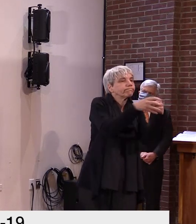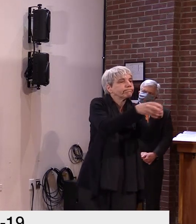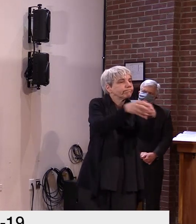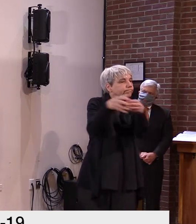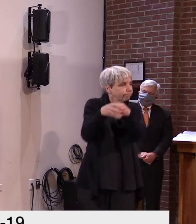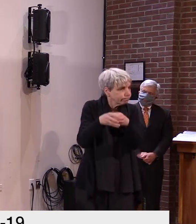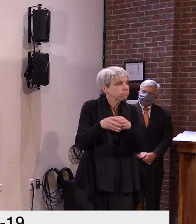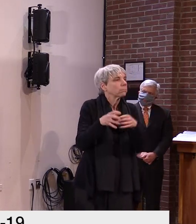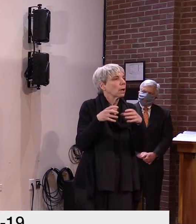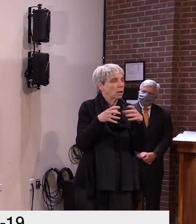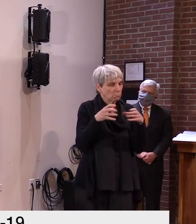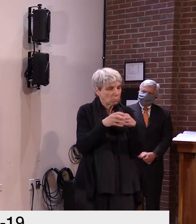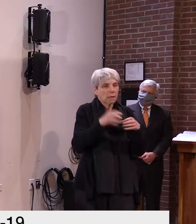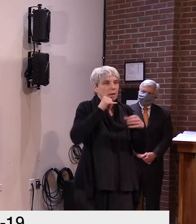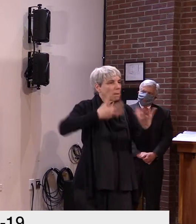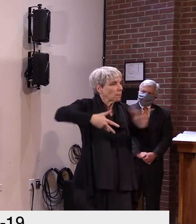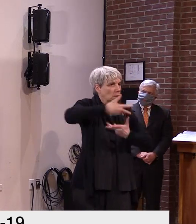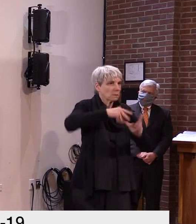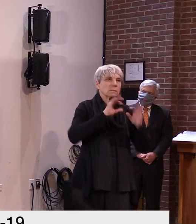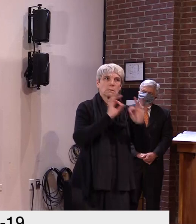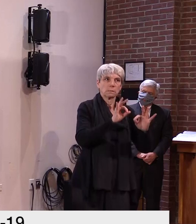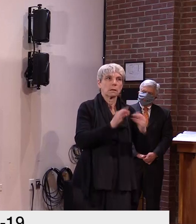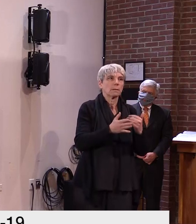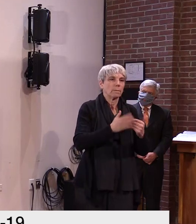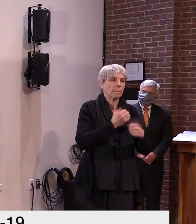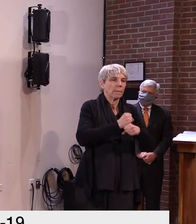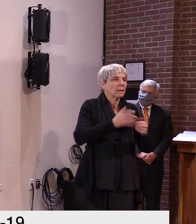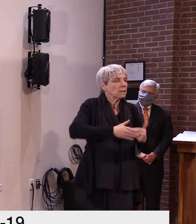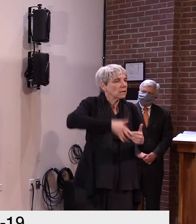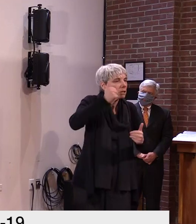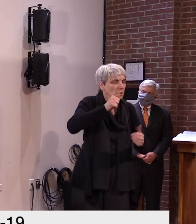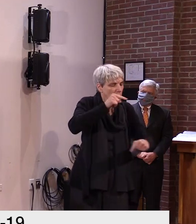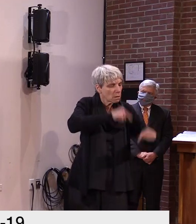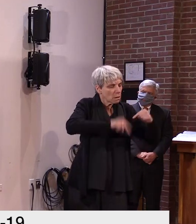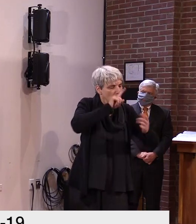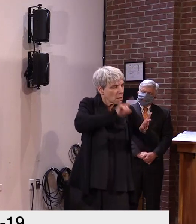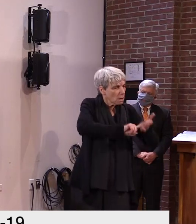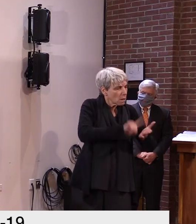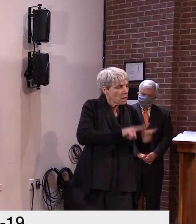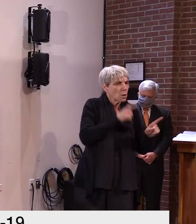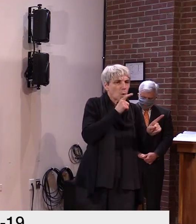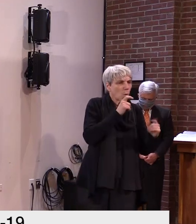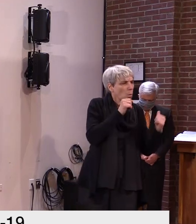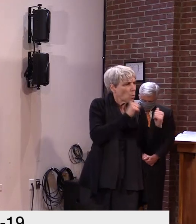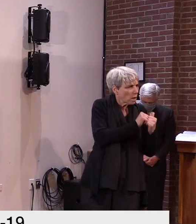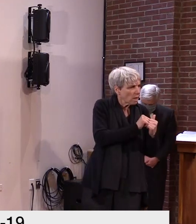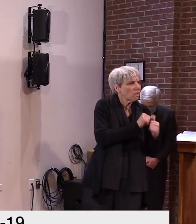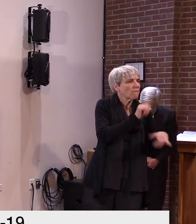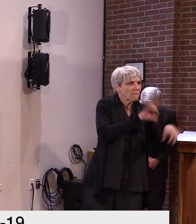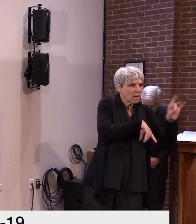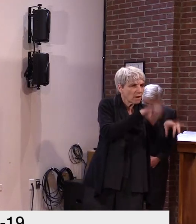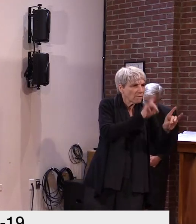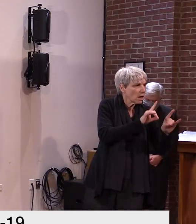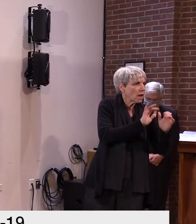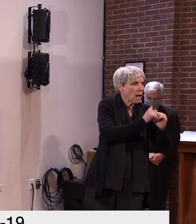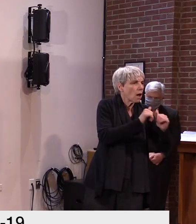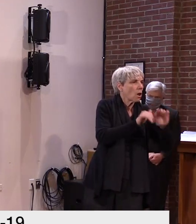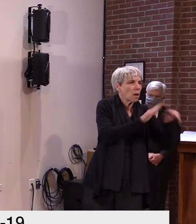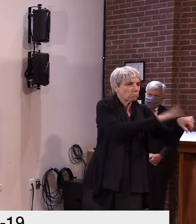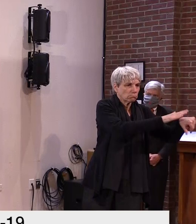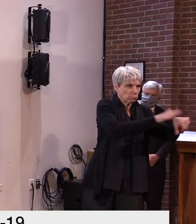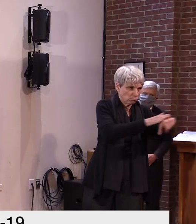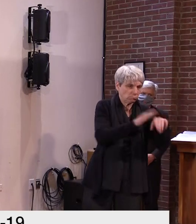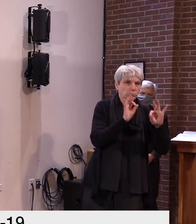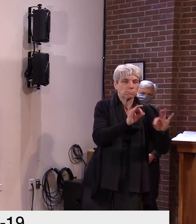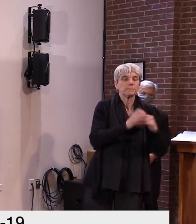My last topic has to do with the fact that you may have heard that the University of Vermont had a special guest visit over the weekend.